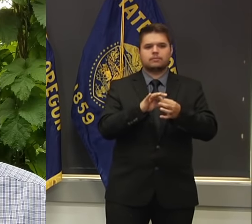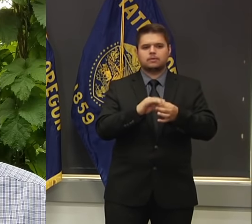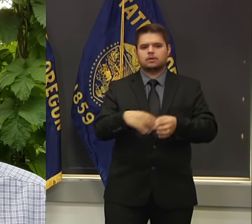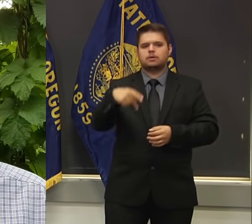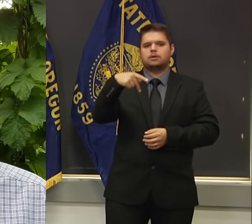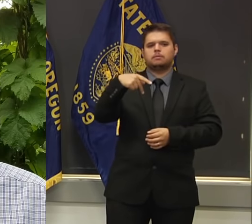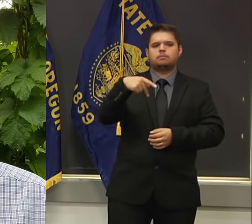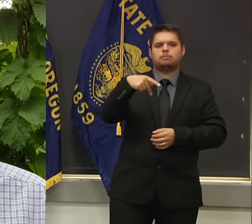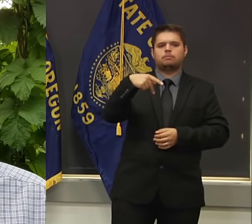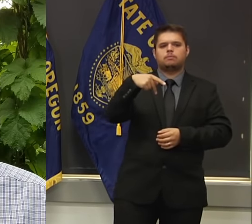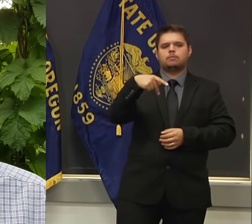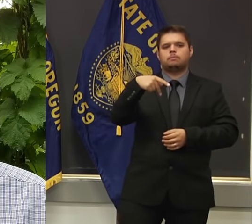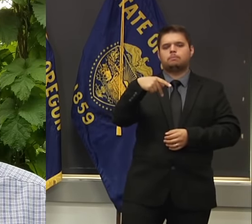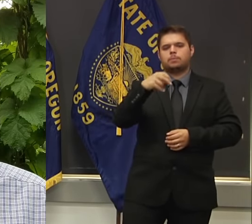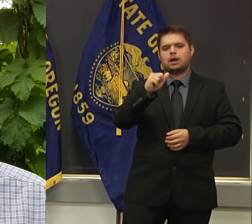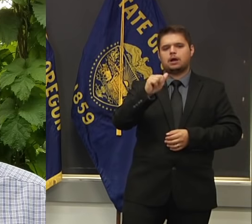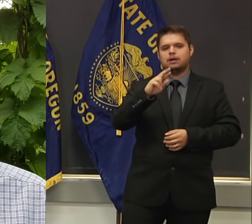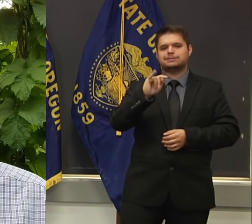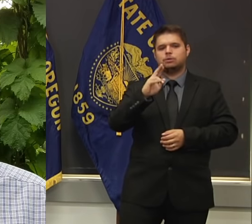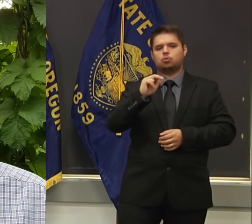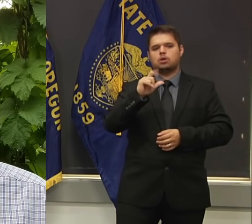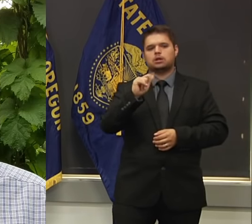ranks on the AQI.